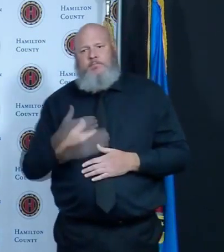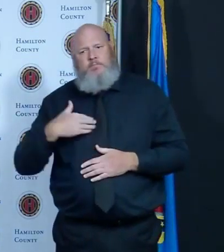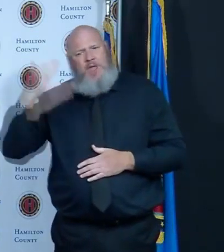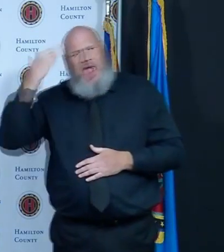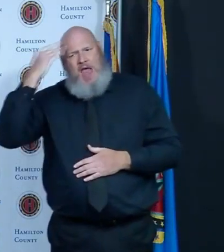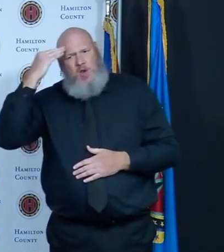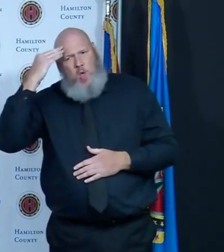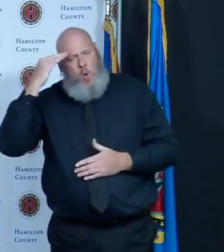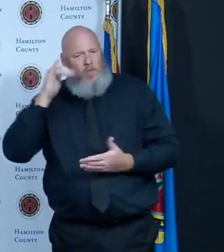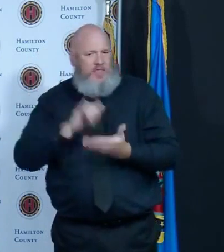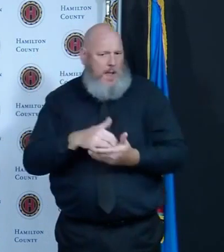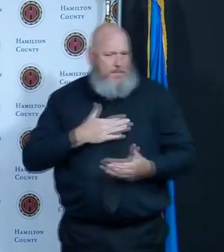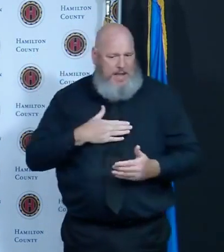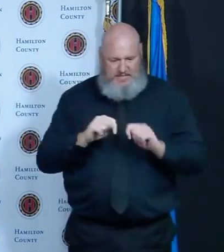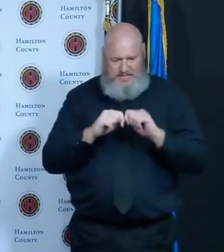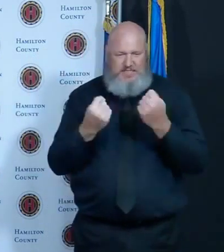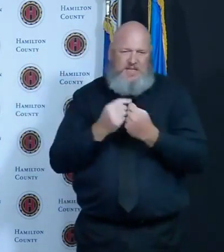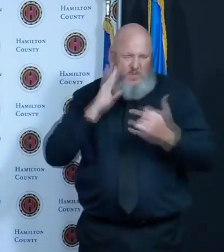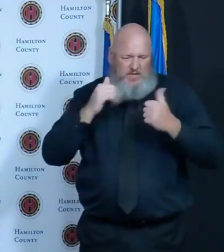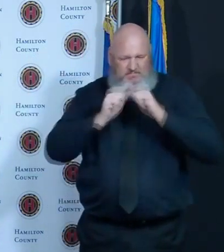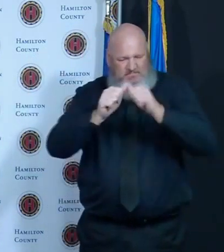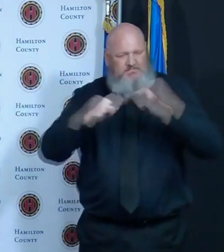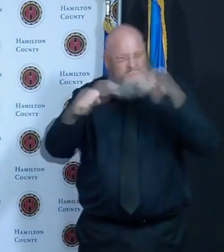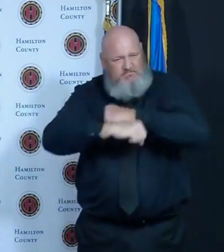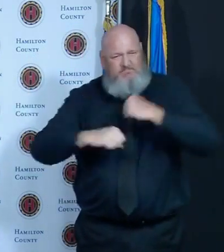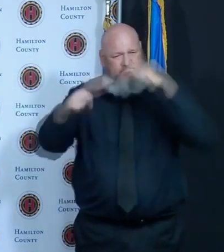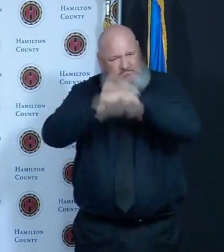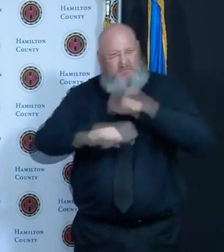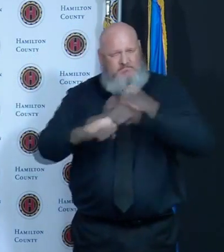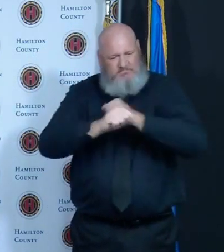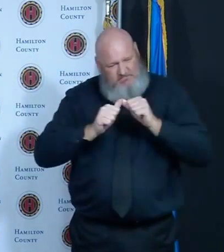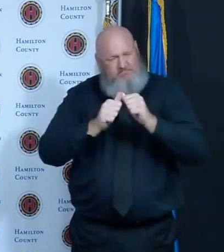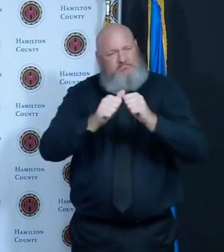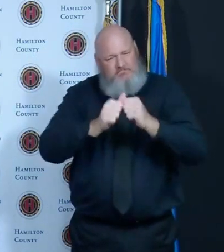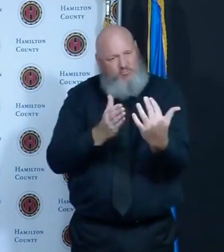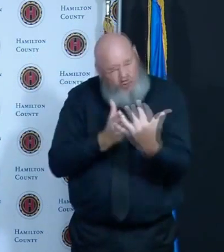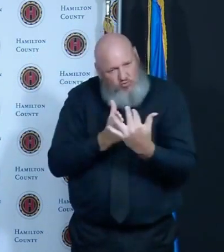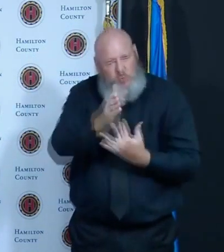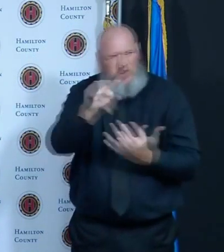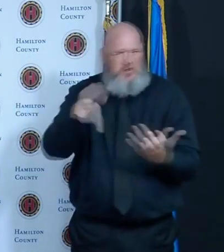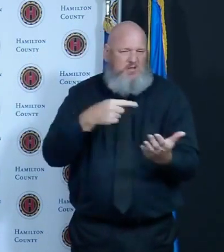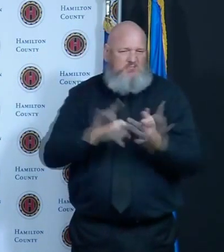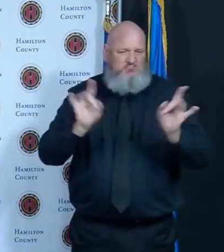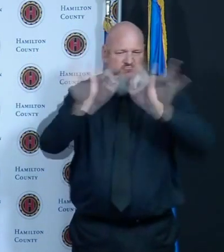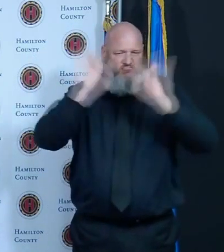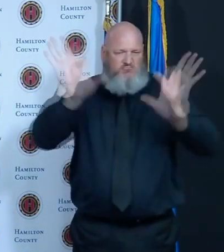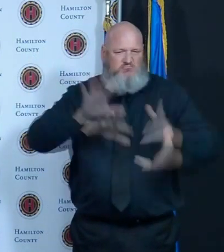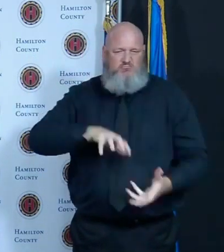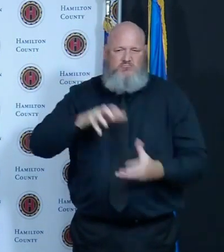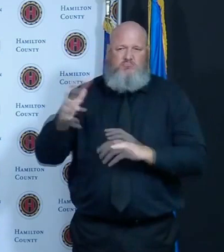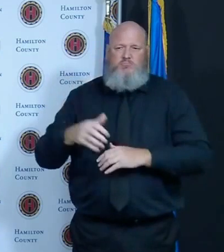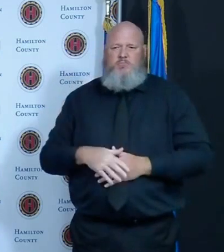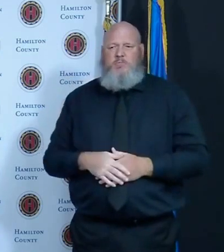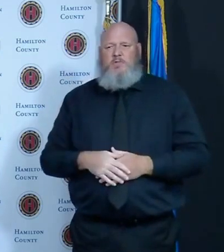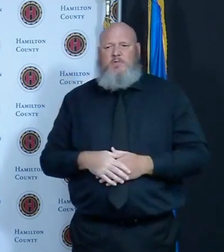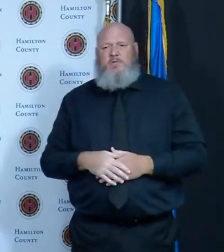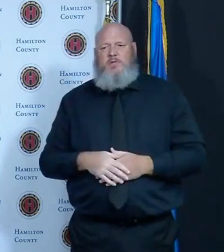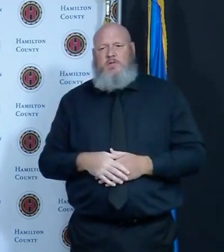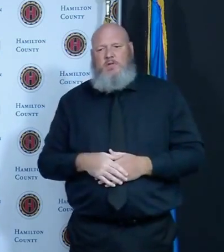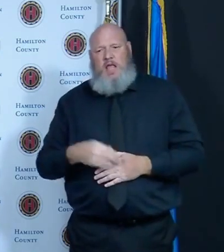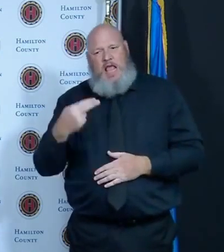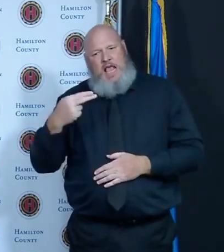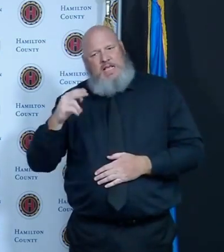to push forward, and that we have the support of the HCDC, and that if I need anything, if I need advice, and if I'm uncertain on how to